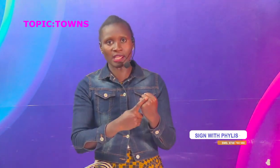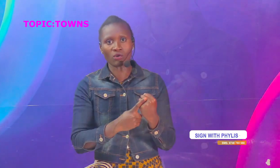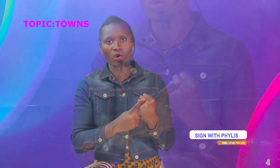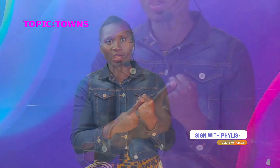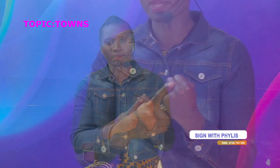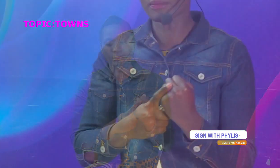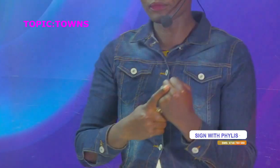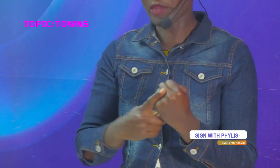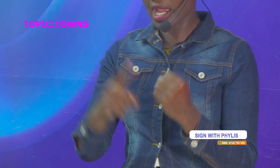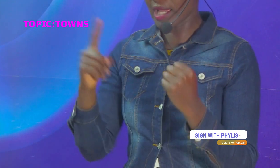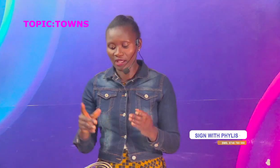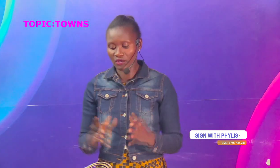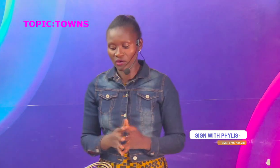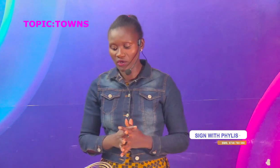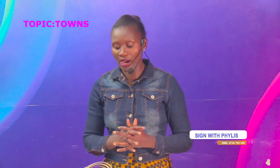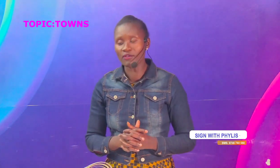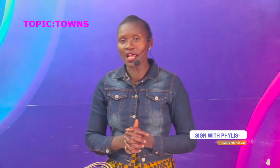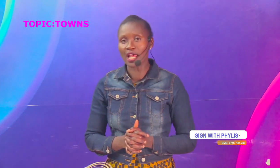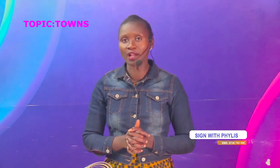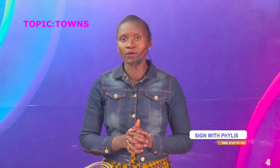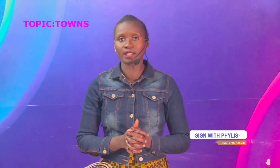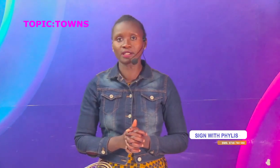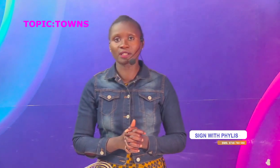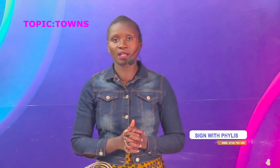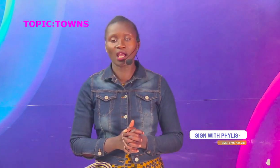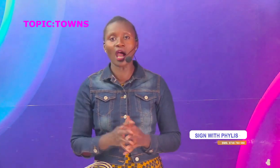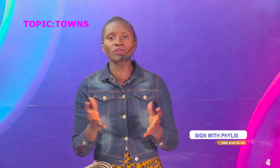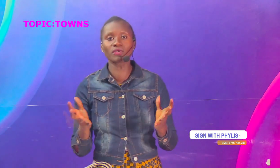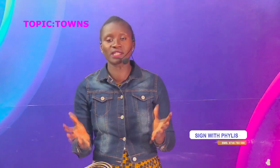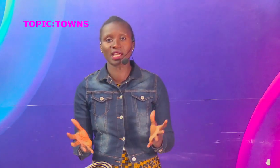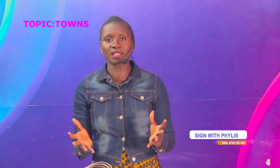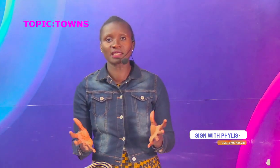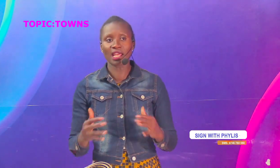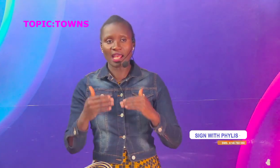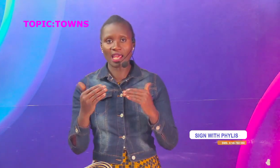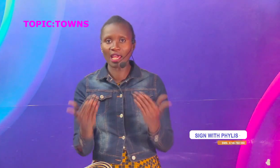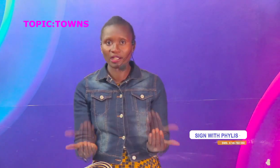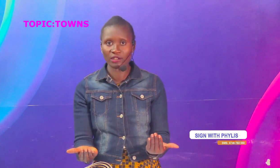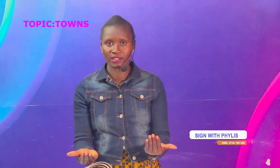Kerugoya. And then also have Eldoret. How do we sign Eldoret town?